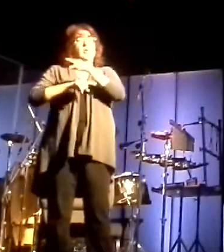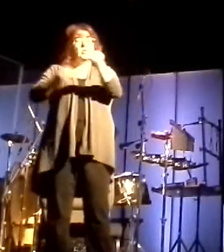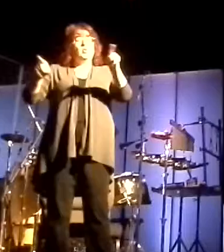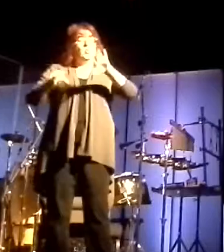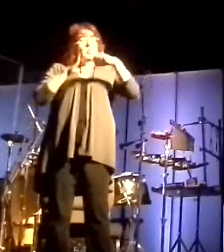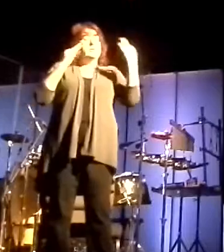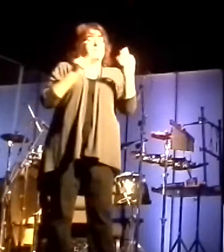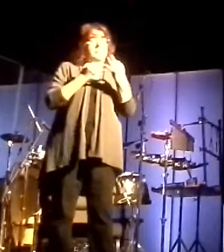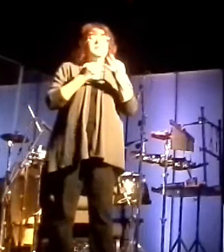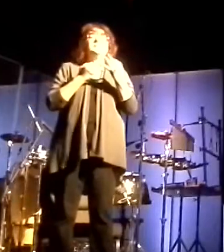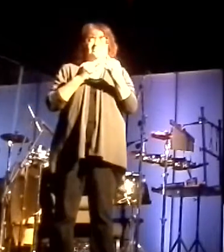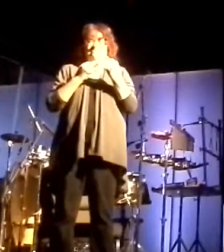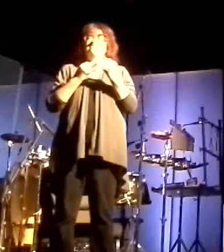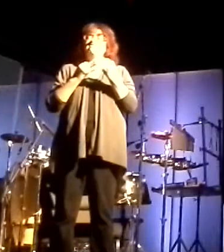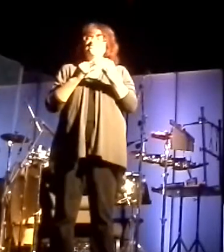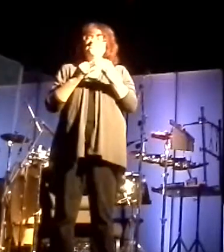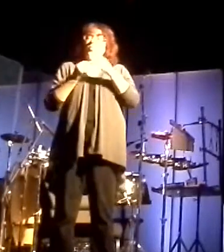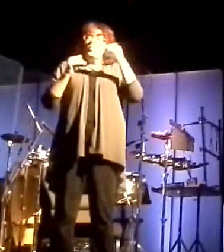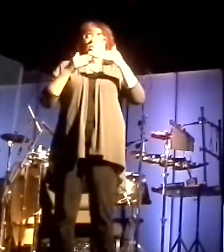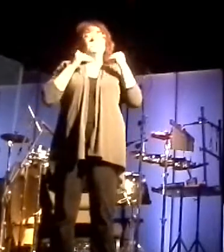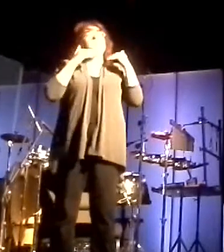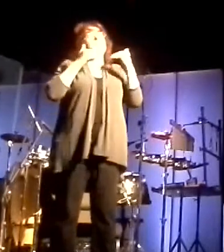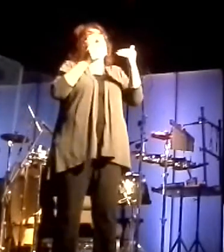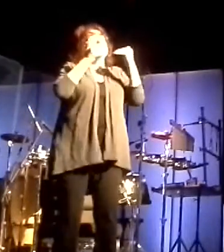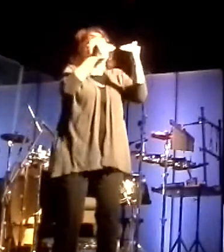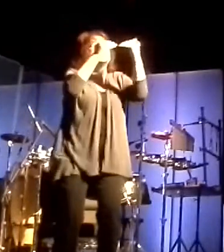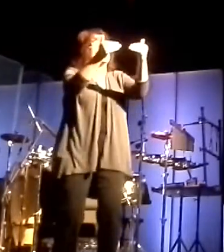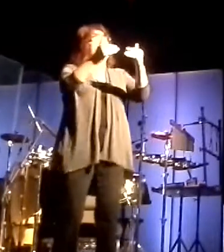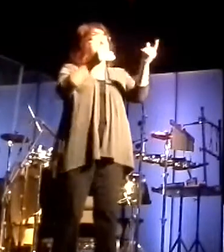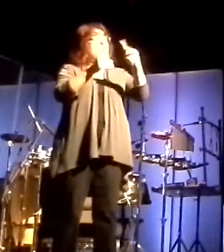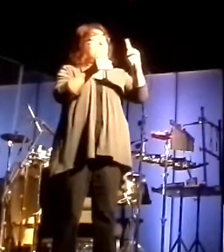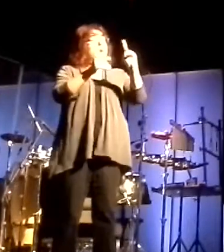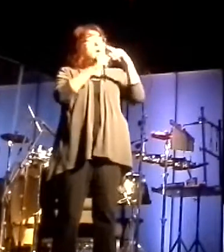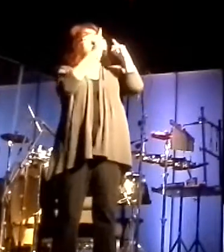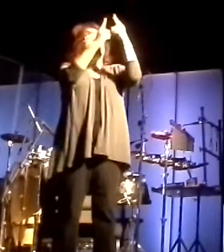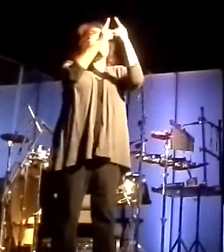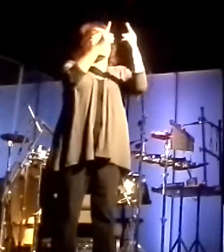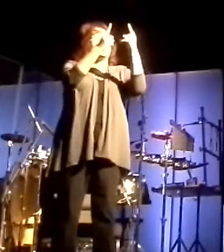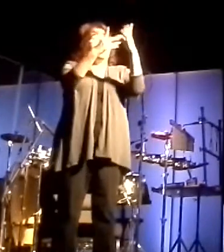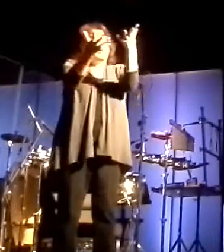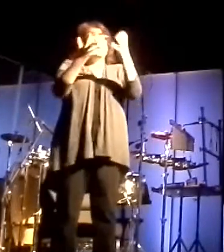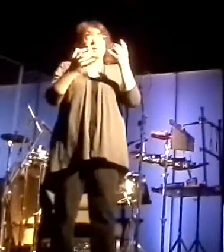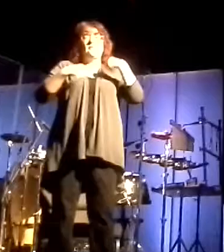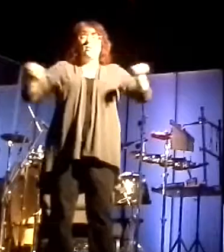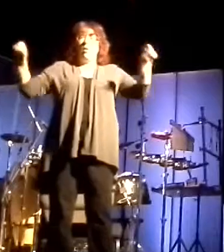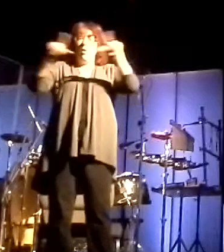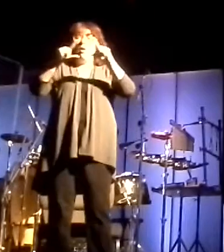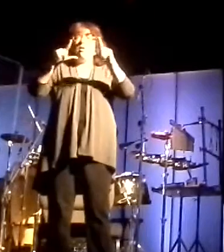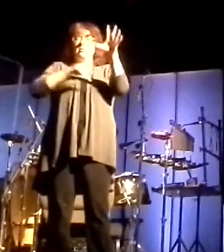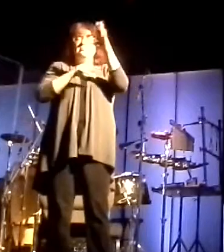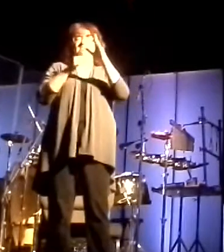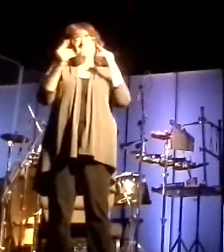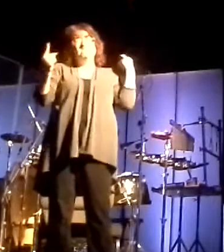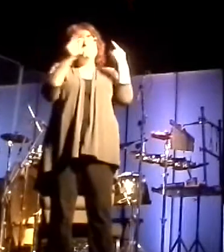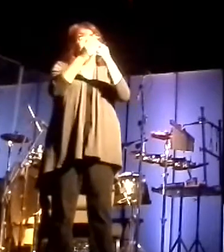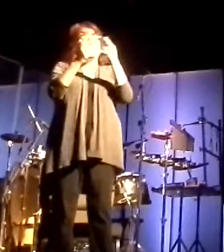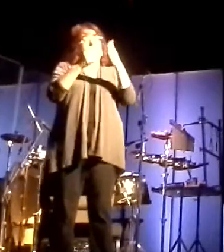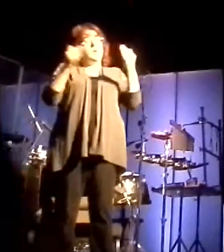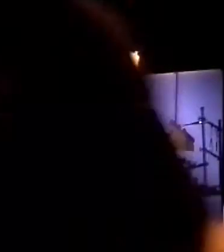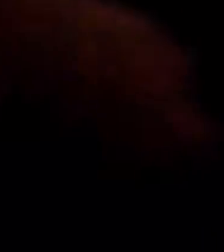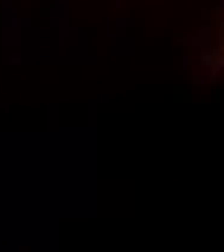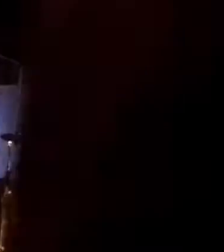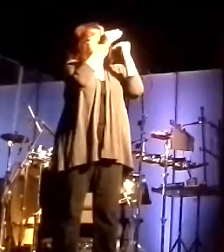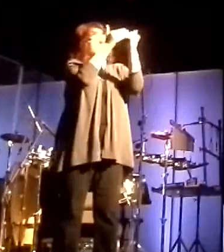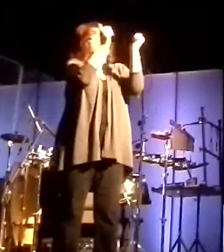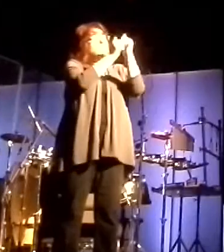your family. We are constantly moving. The question is, where are we going? Our desire is for everyone to be intentional about their move